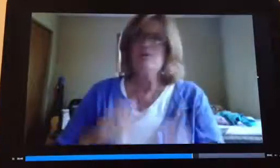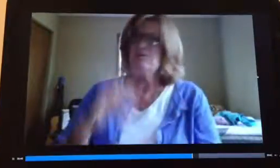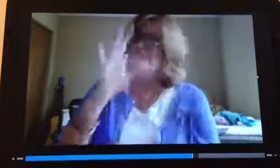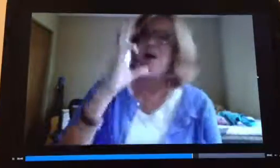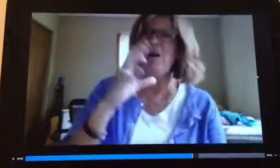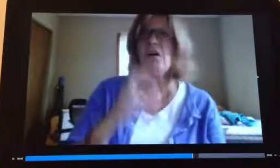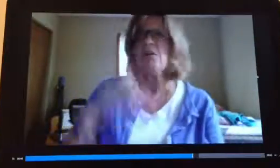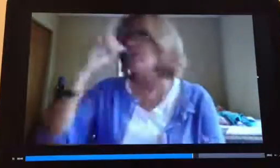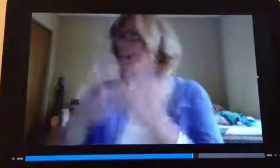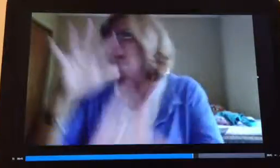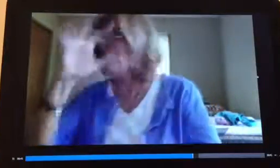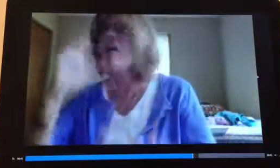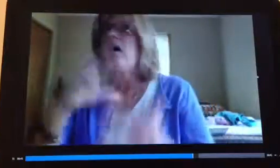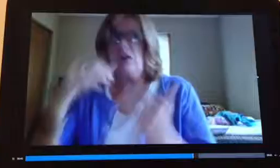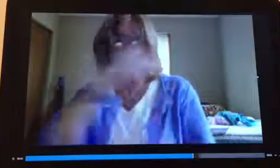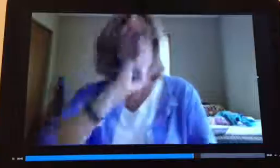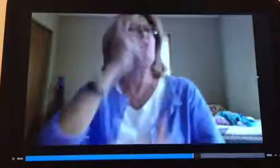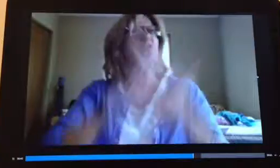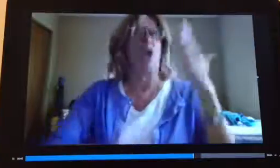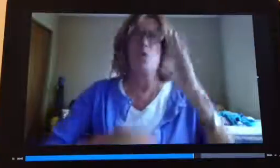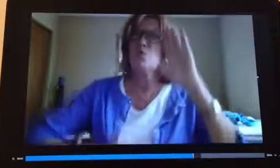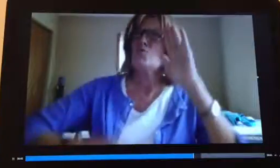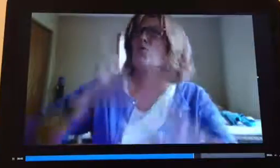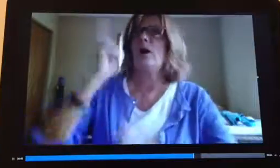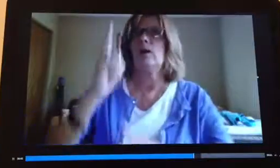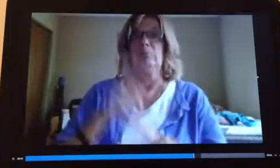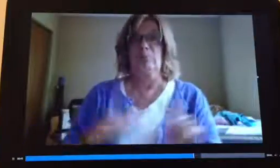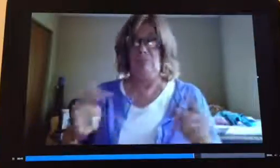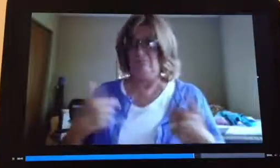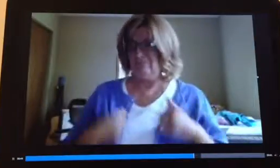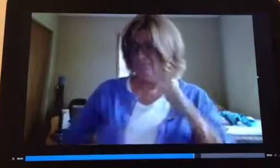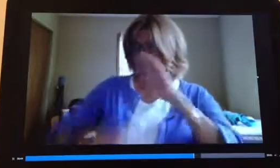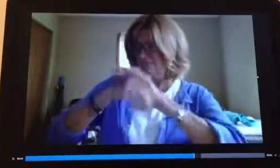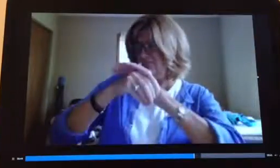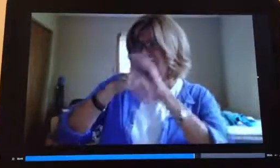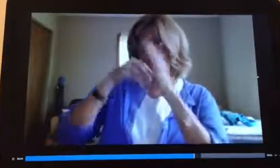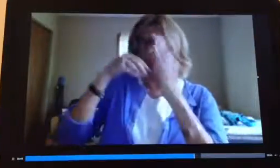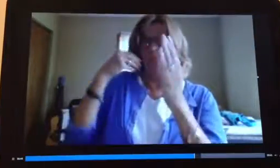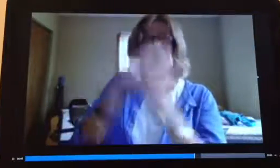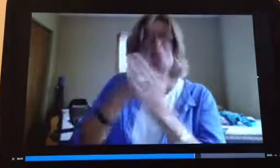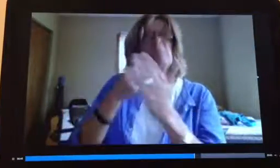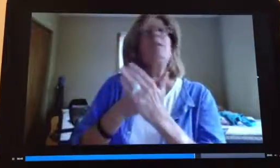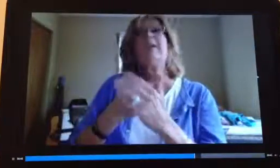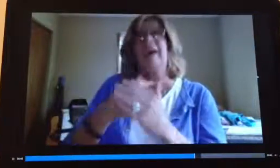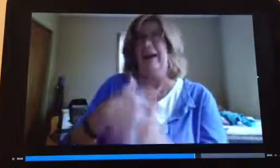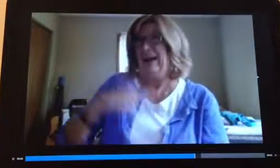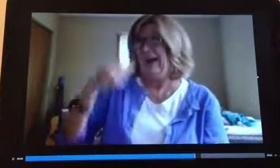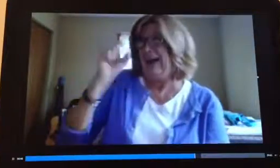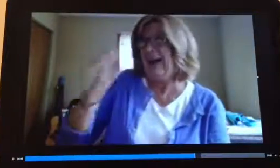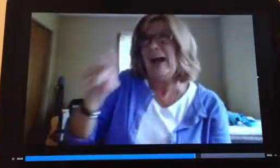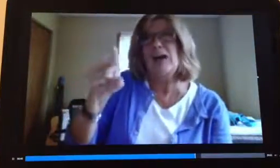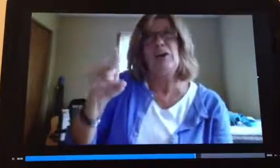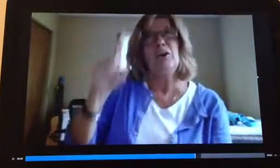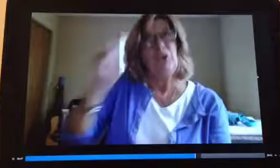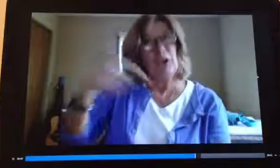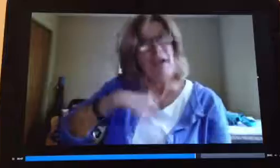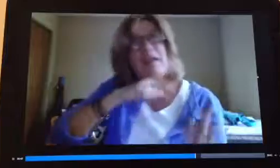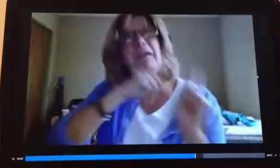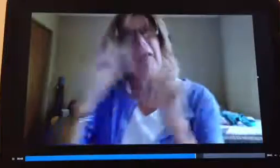please can you fix my brakes? I know that the dealer is ridiculously expensive, and could you